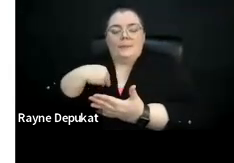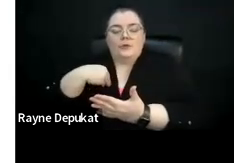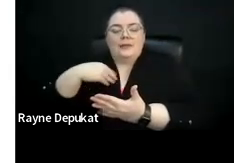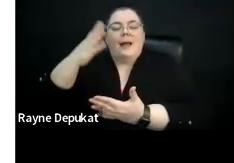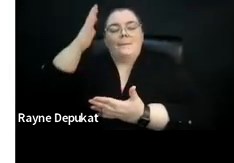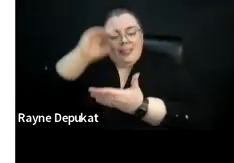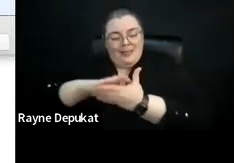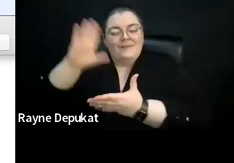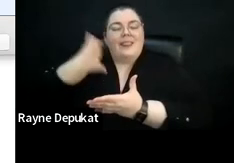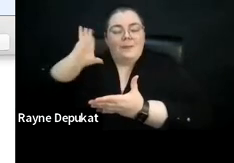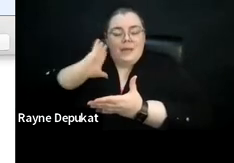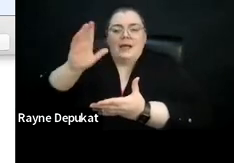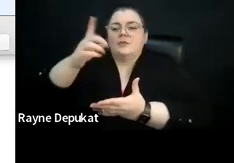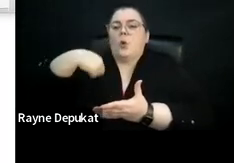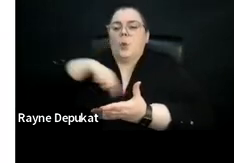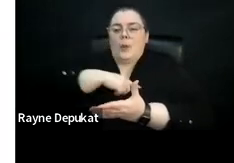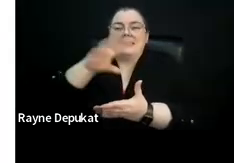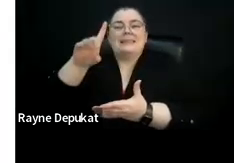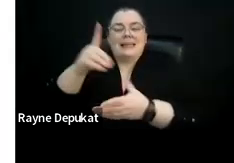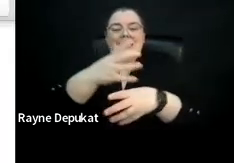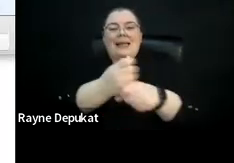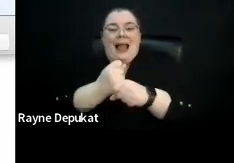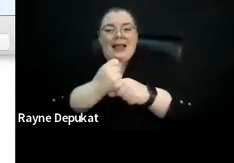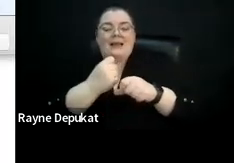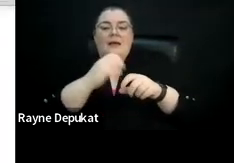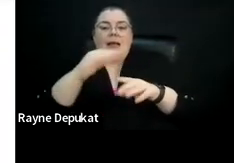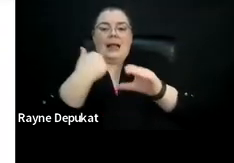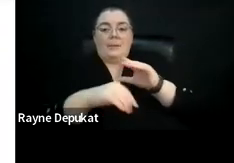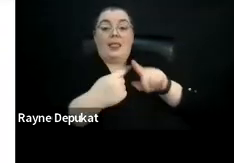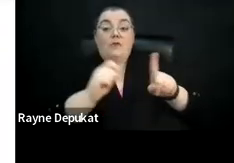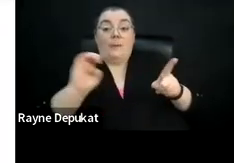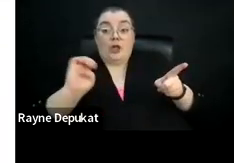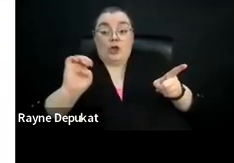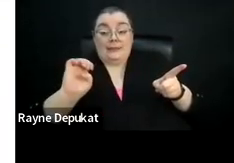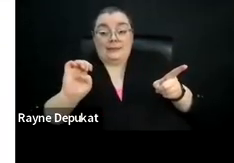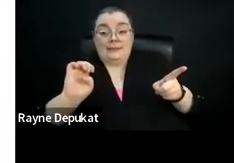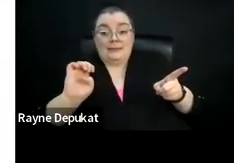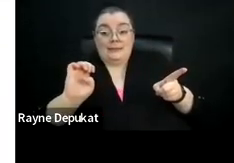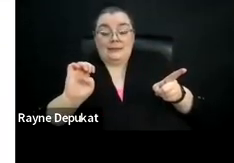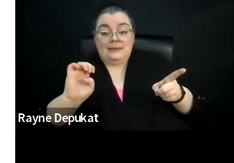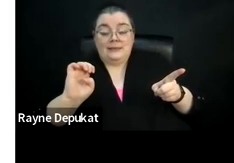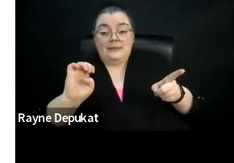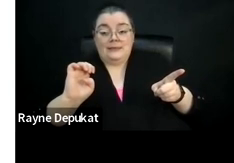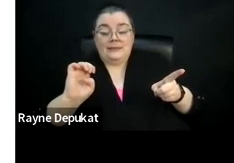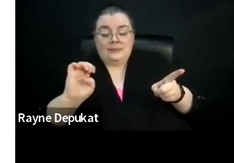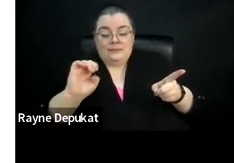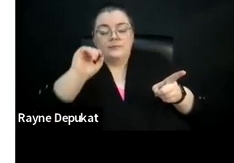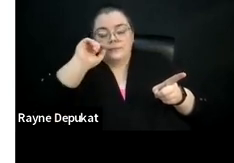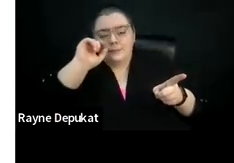all of the committee members believe the past, we did get an email from Ernest. We